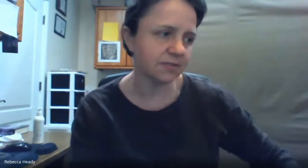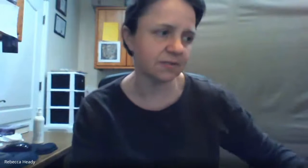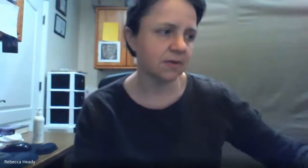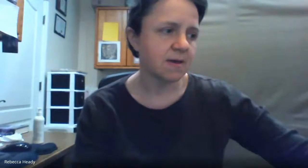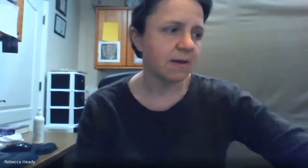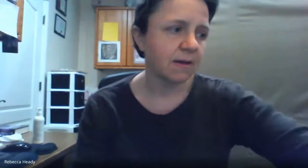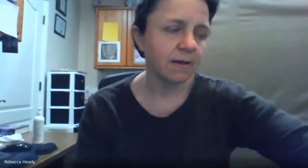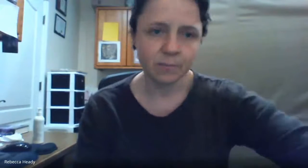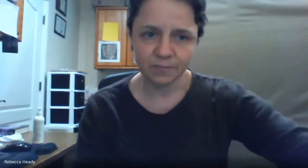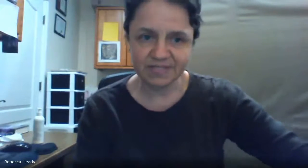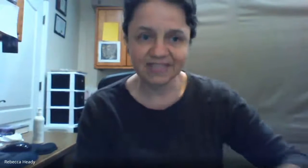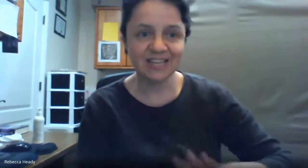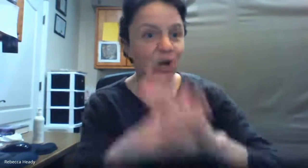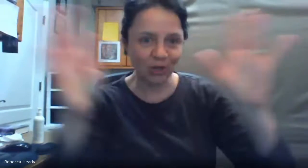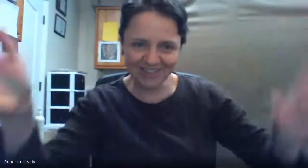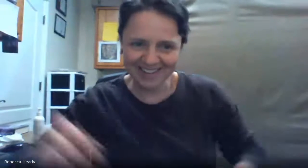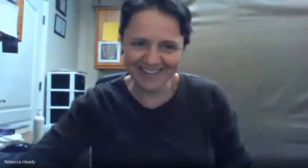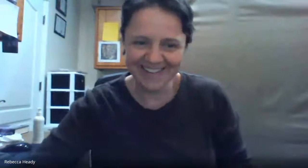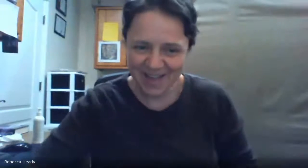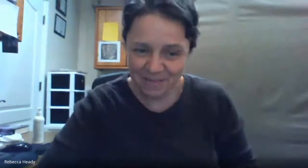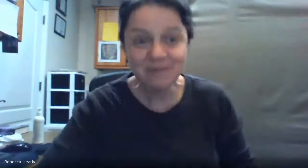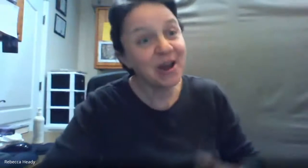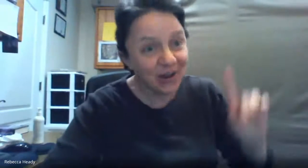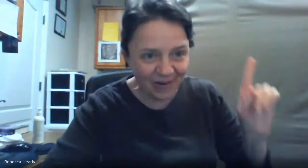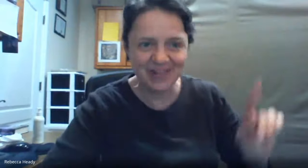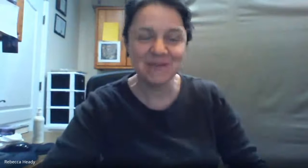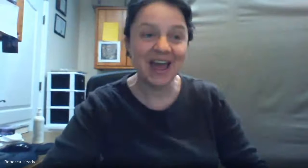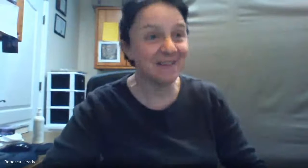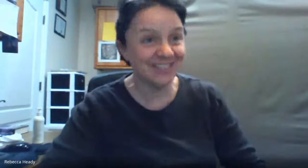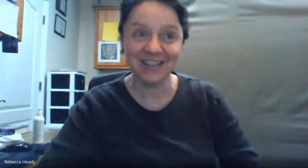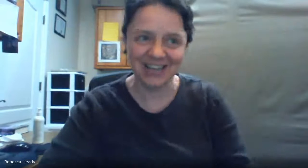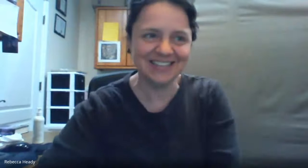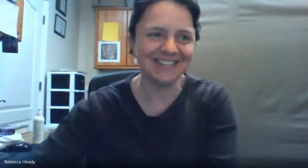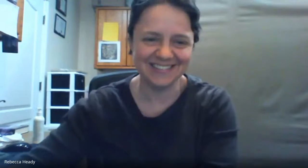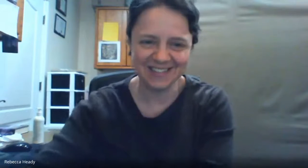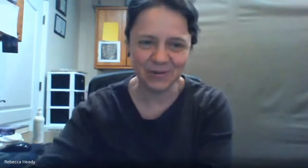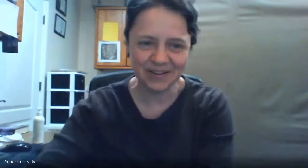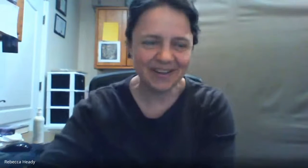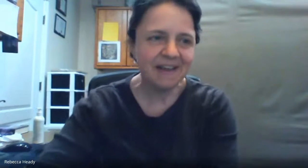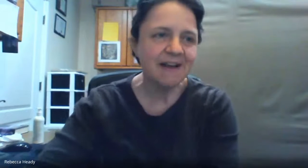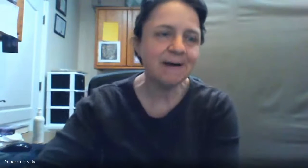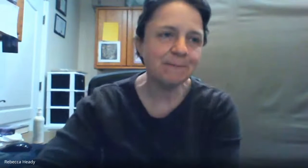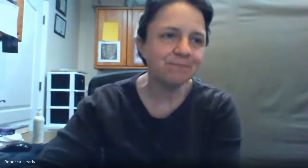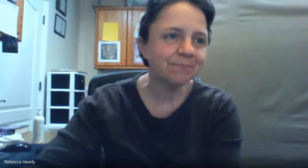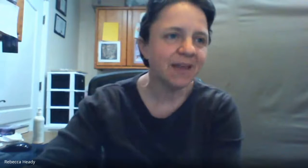adults. Seen it all. Maybe not all, but I have seen a lot. So,